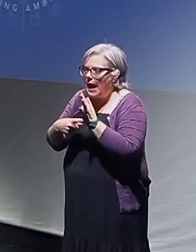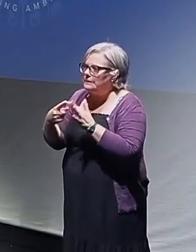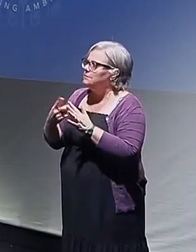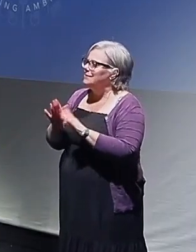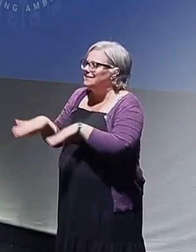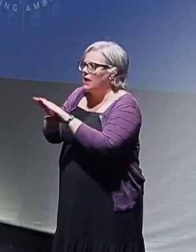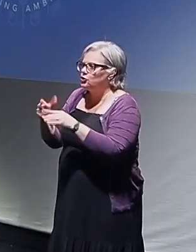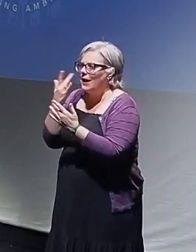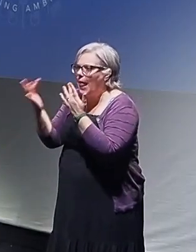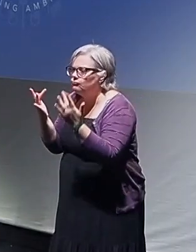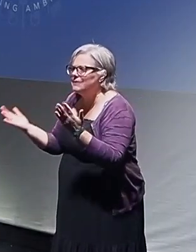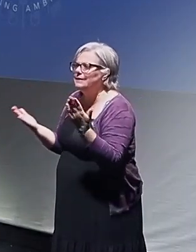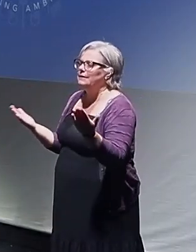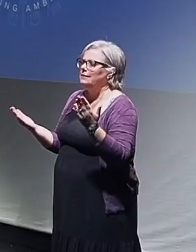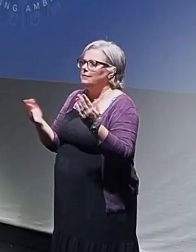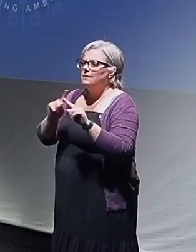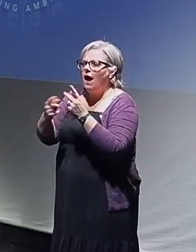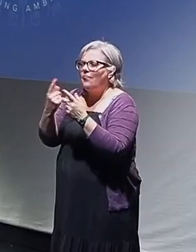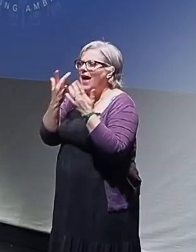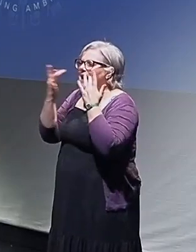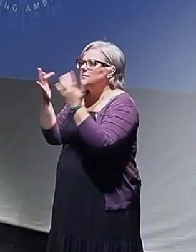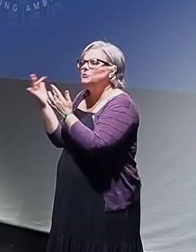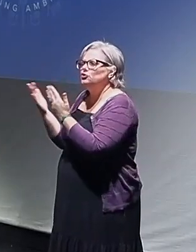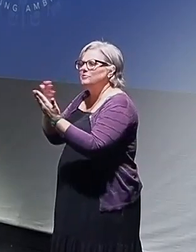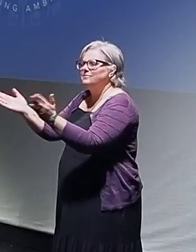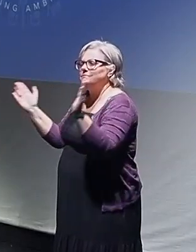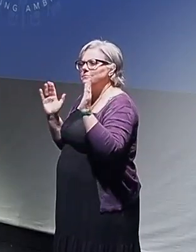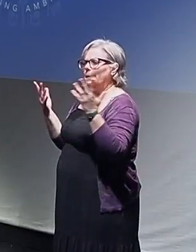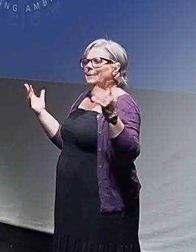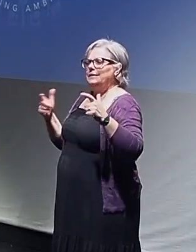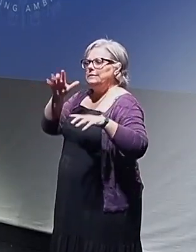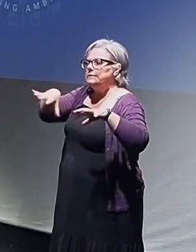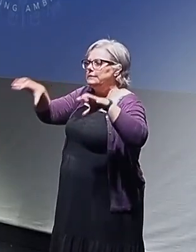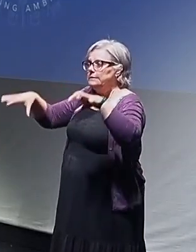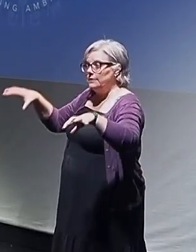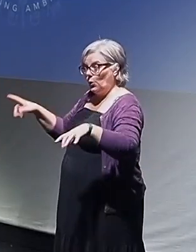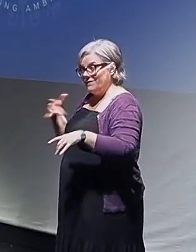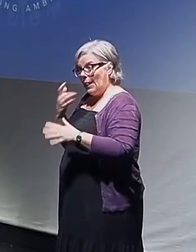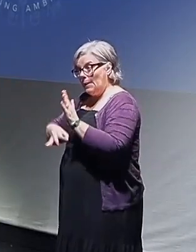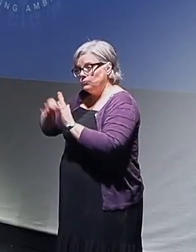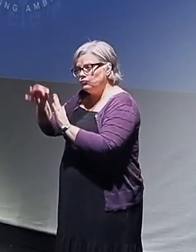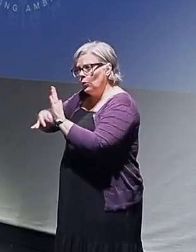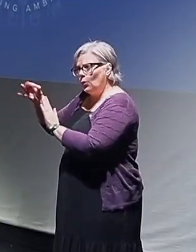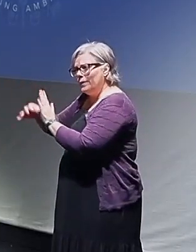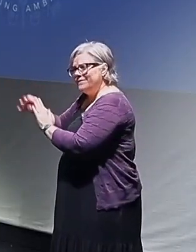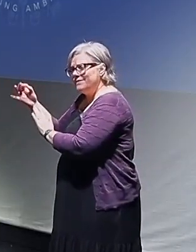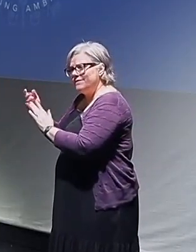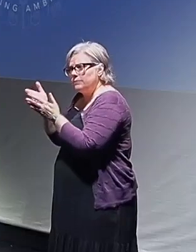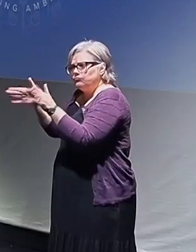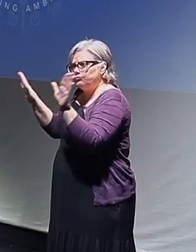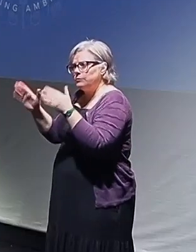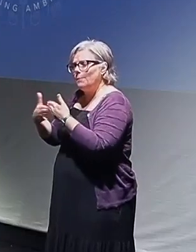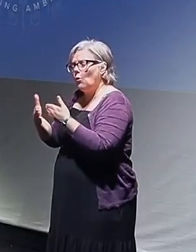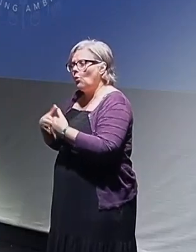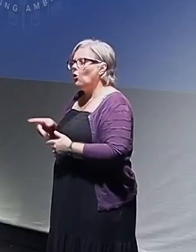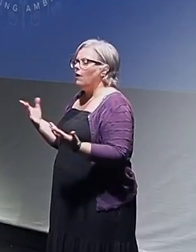all the other art exhibition, the big establishment places, are they getting better now about? I would hope so, but I'm